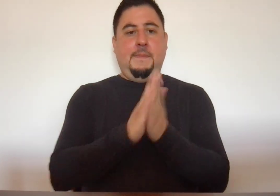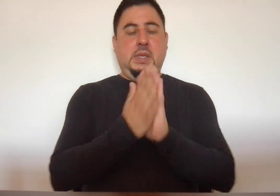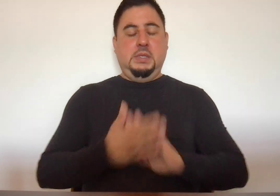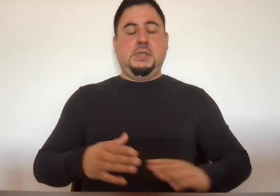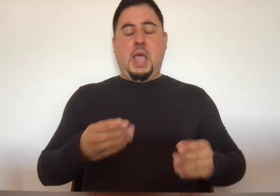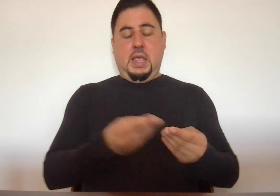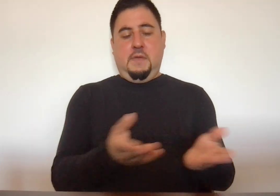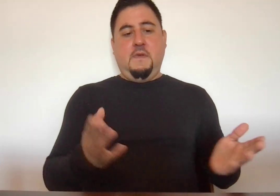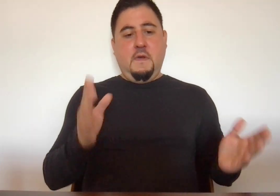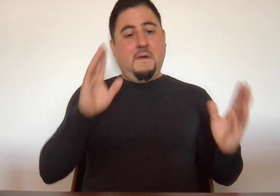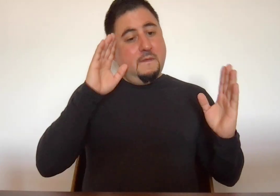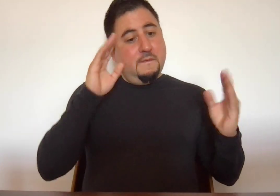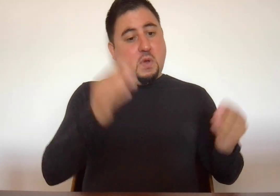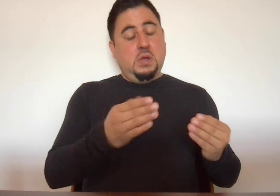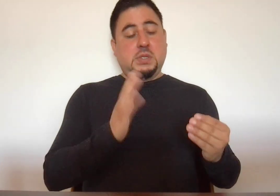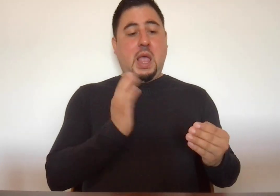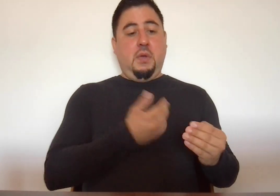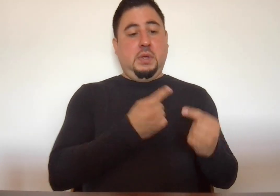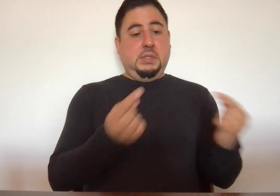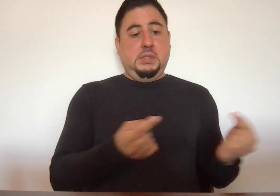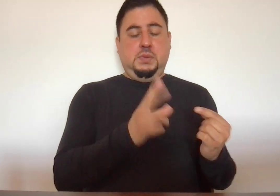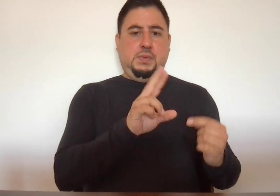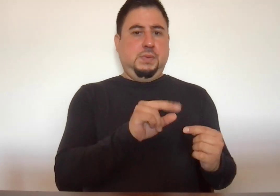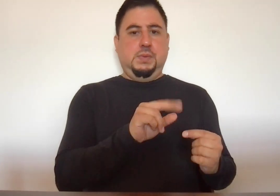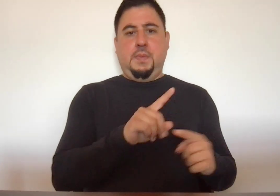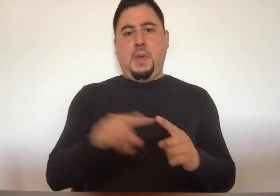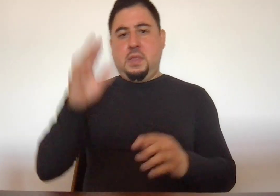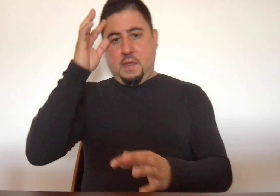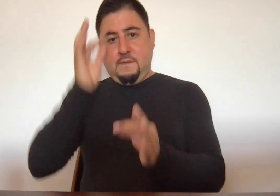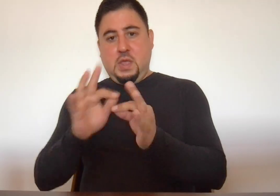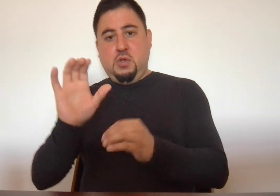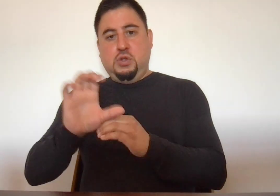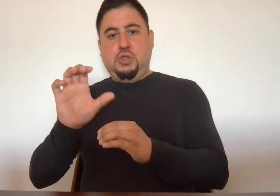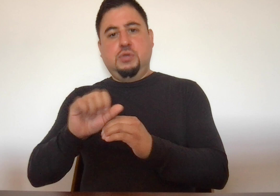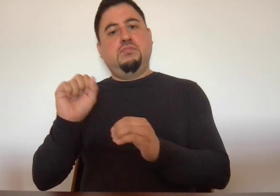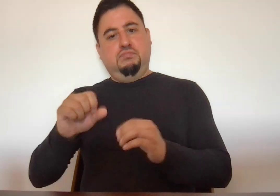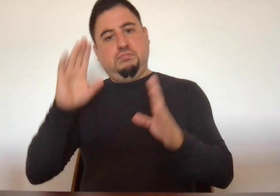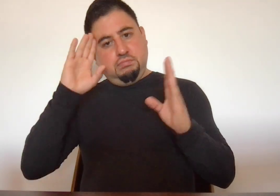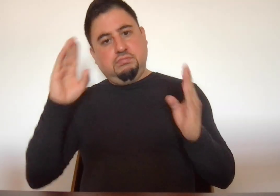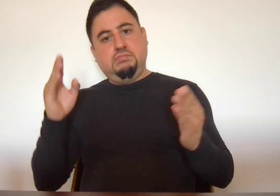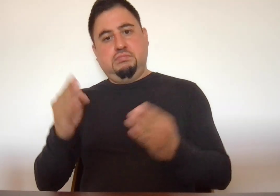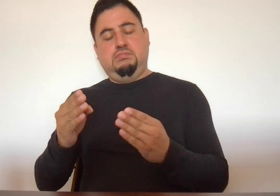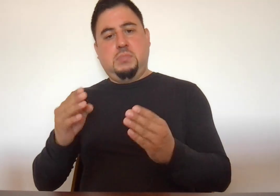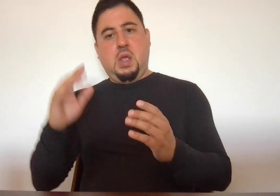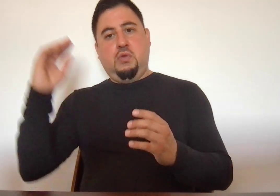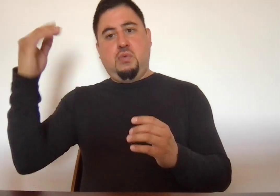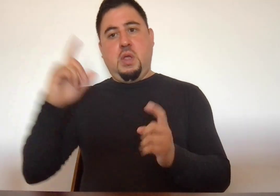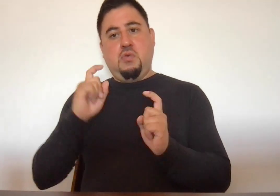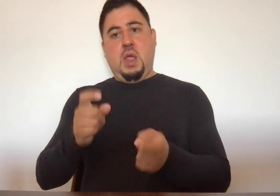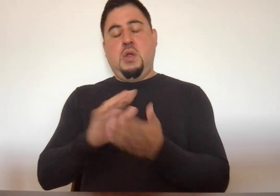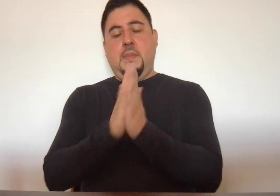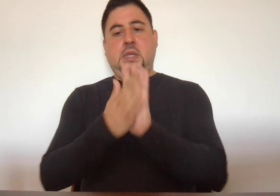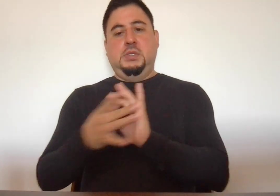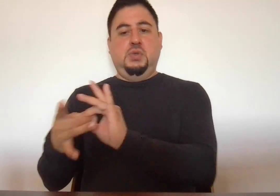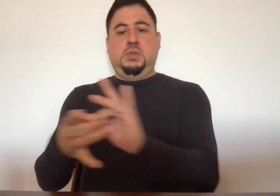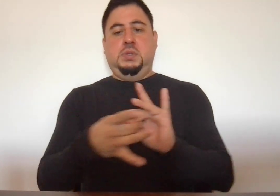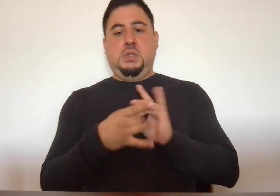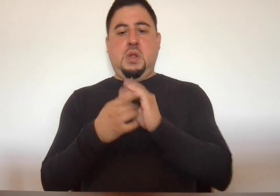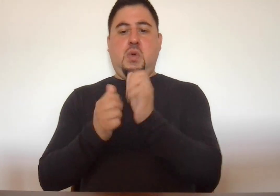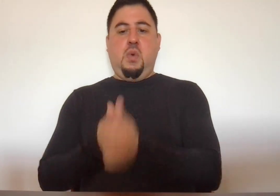you. Look not on our sins, but on the faith of your church, and graciously grant her peace and unity in accordance